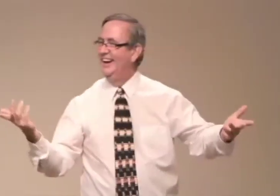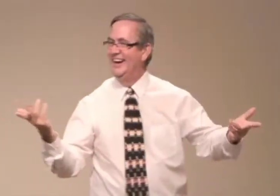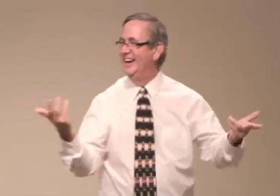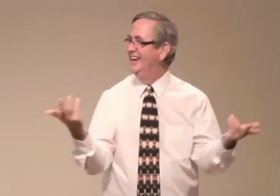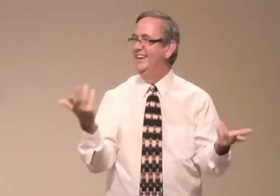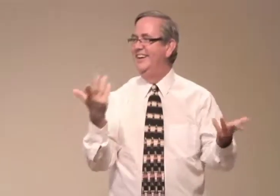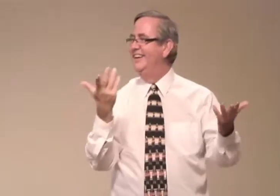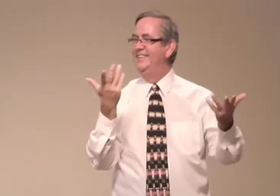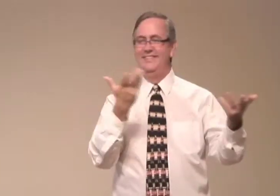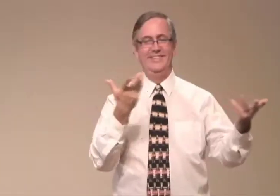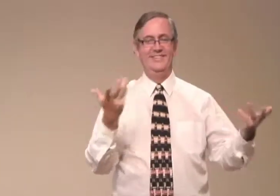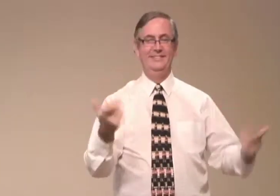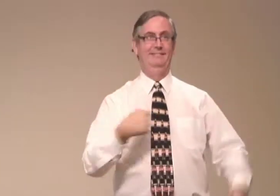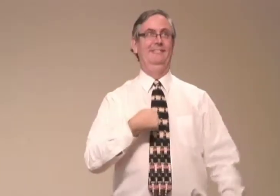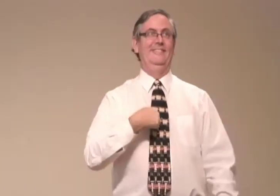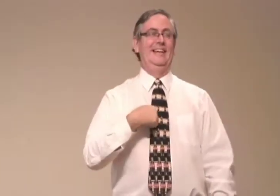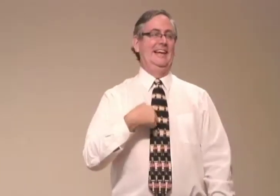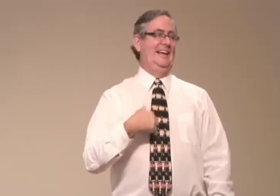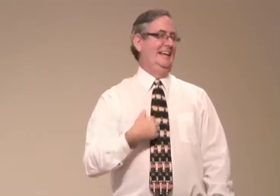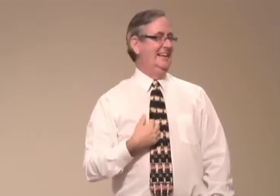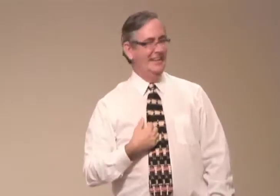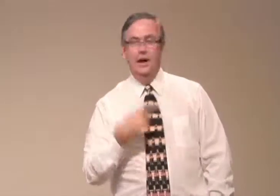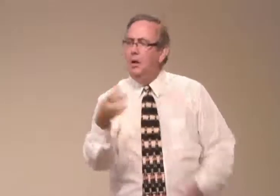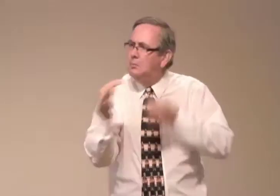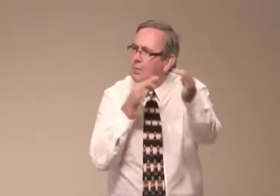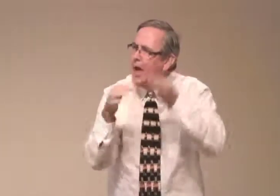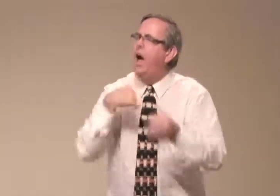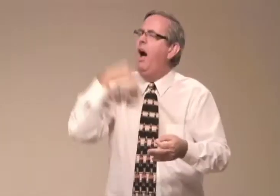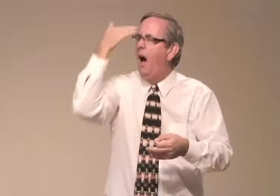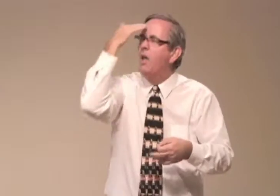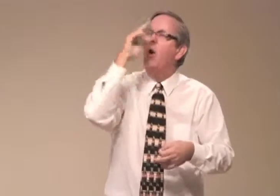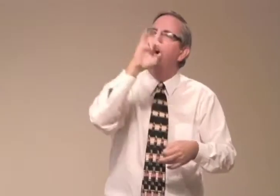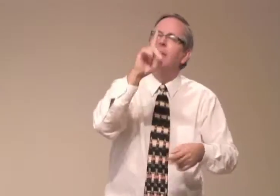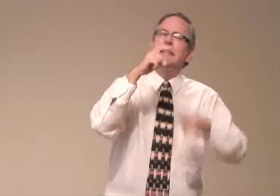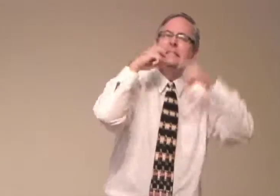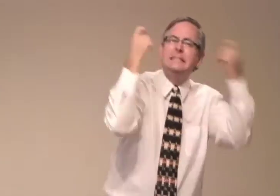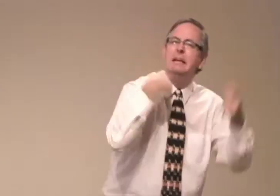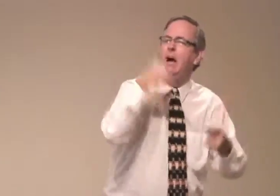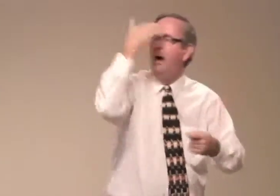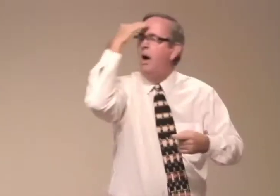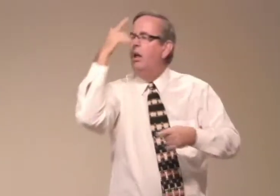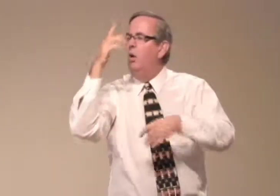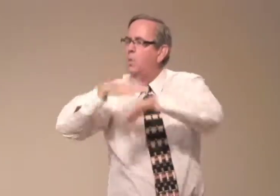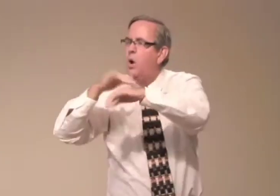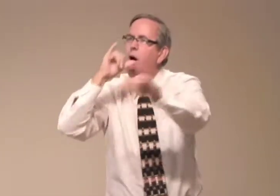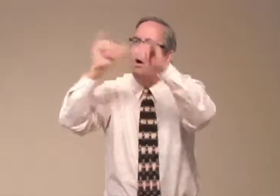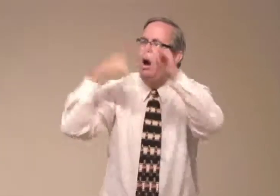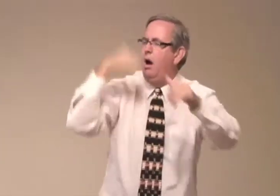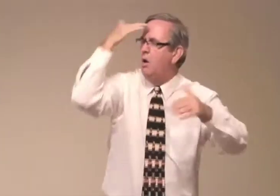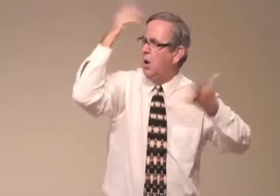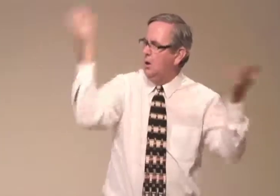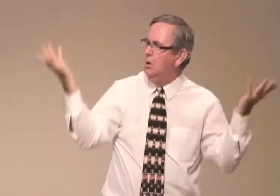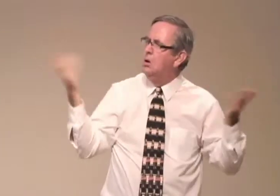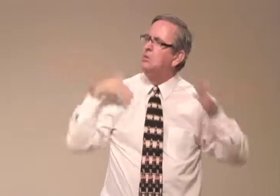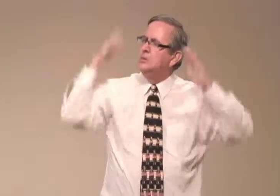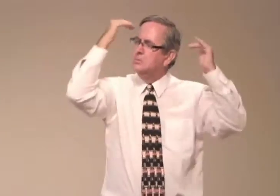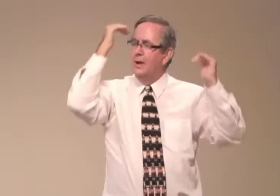I mean, I don't know. But they were all against me. And I knew that there would be a